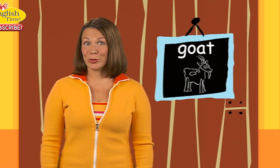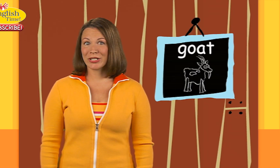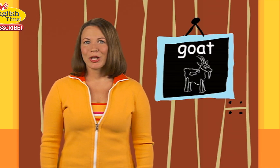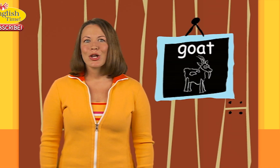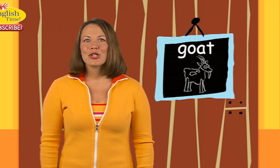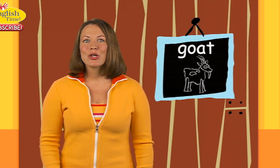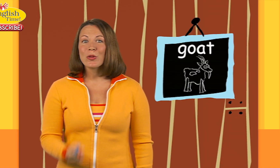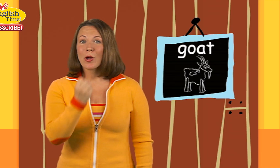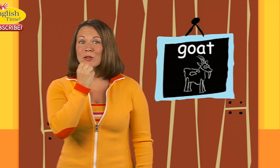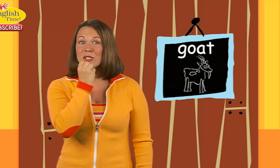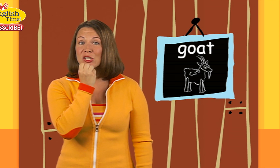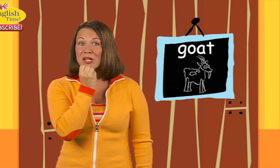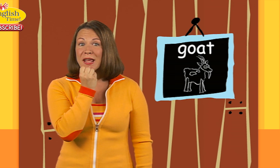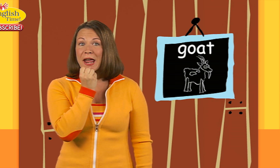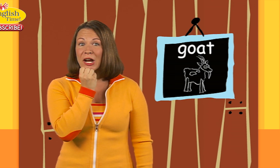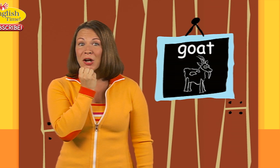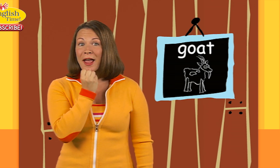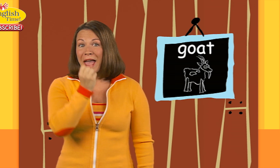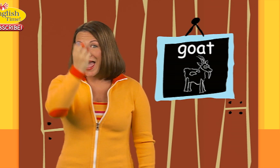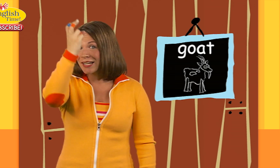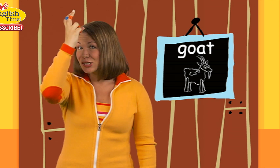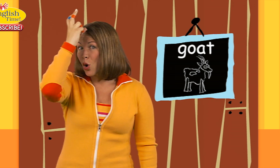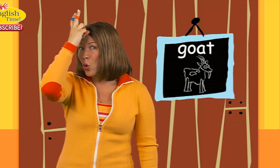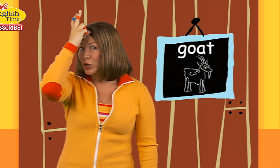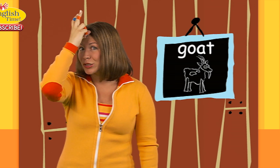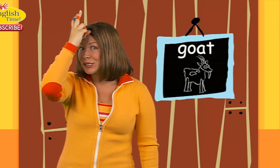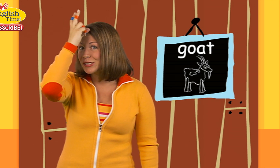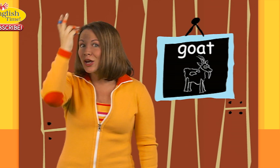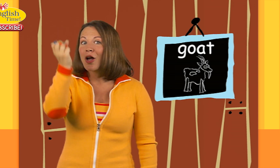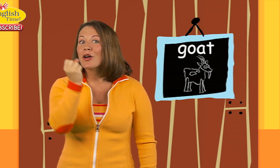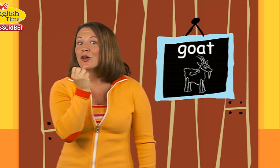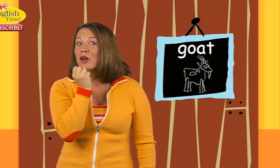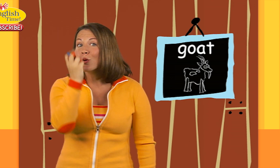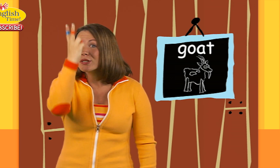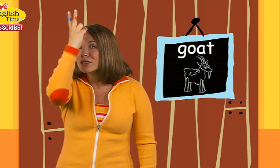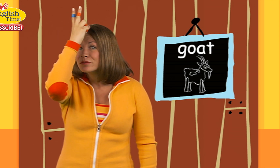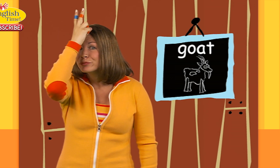Goat. Show the goat's chin hair and its horns. Goat.